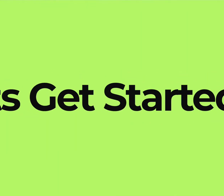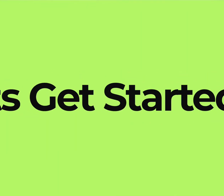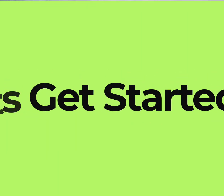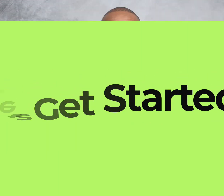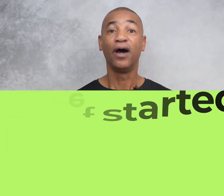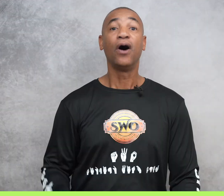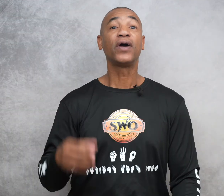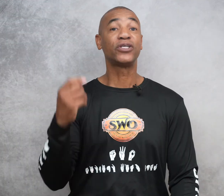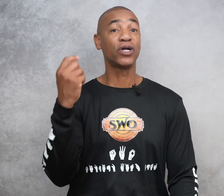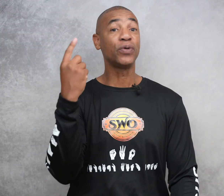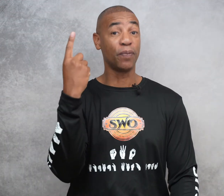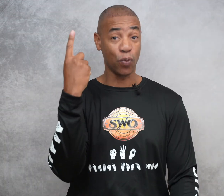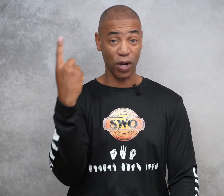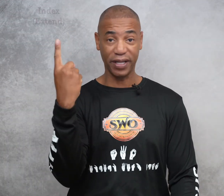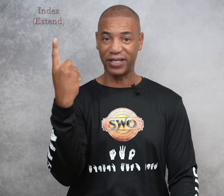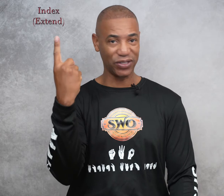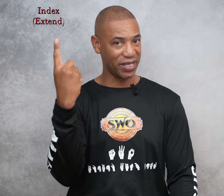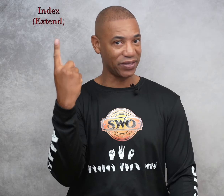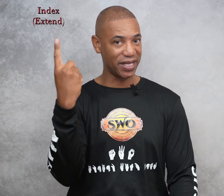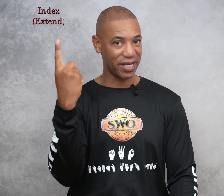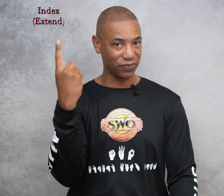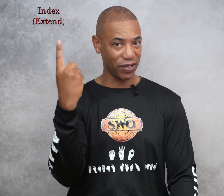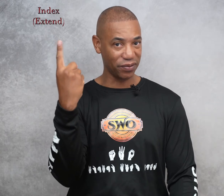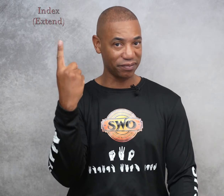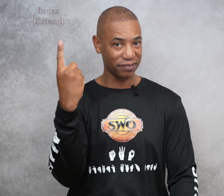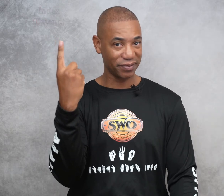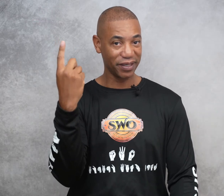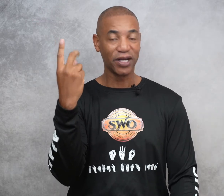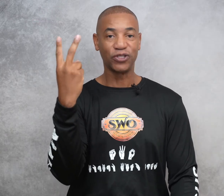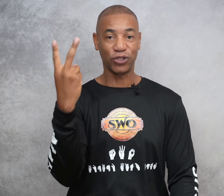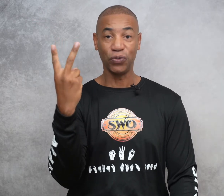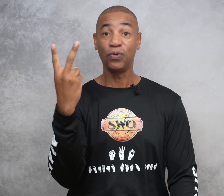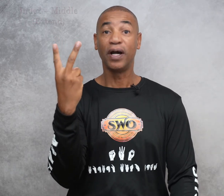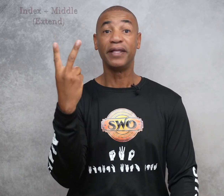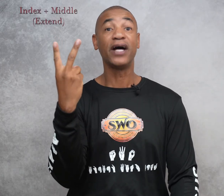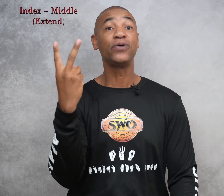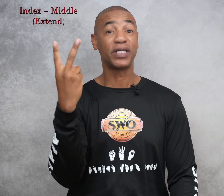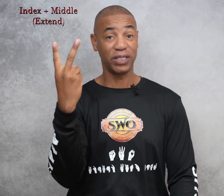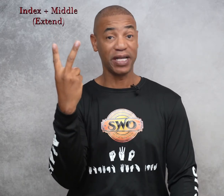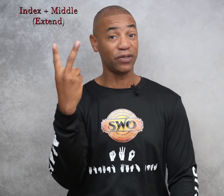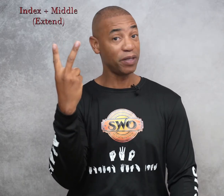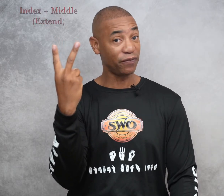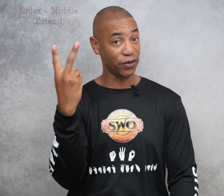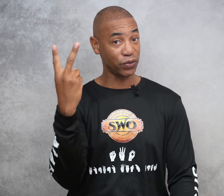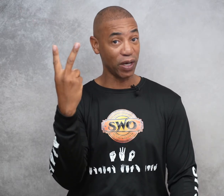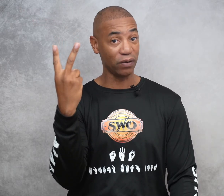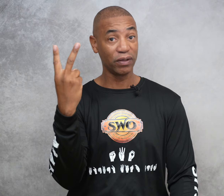started. Okay, starting with number 1, extend out that index finger. 2, now you extend out the middle finger as well.